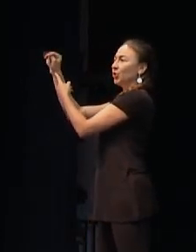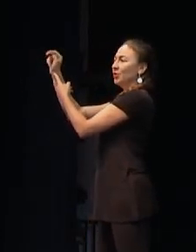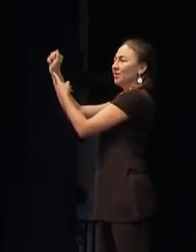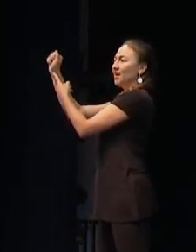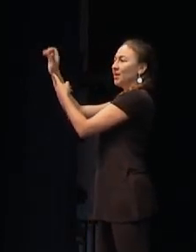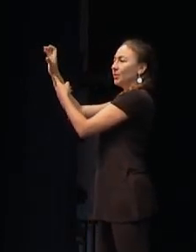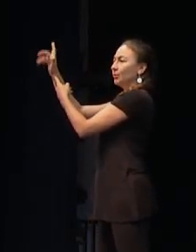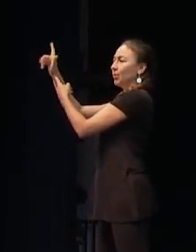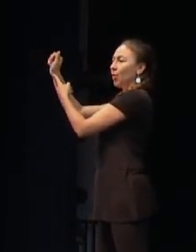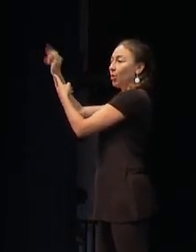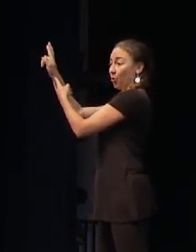Visual vernacular